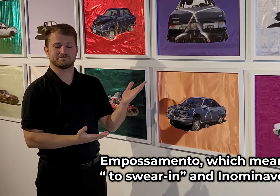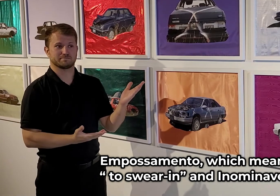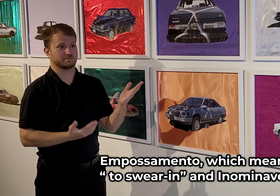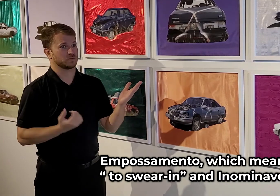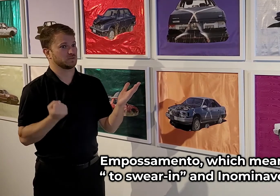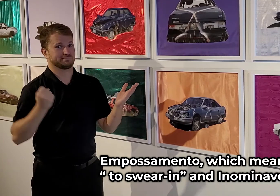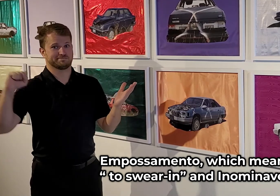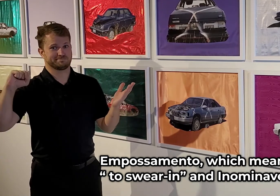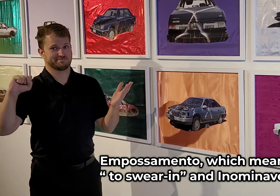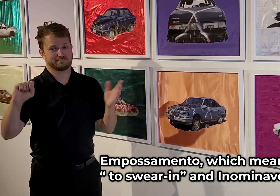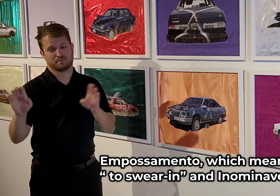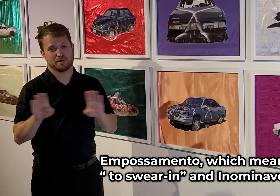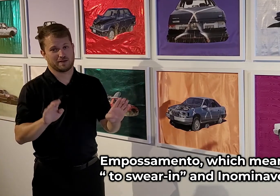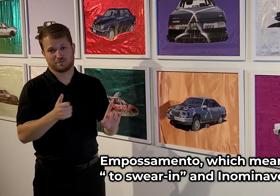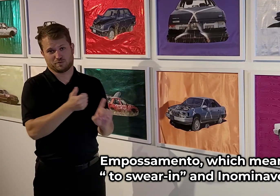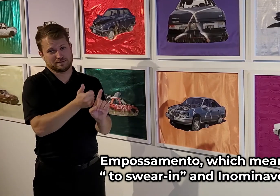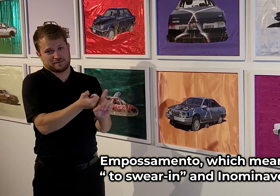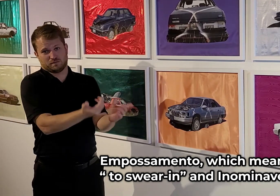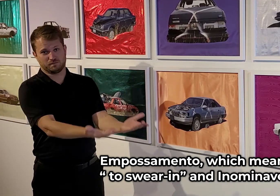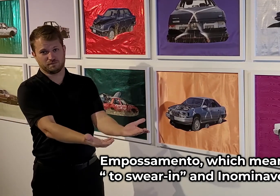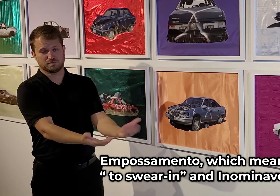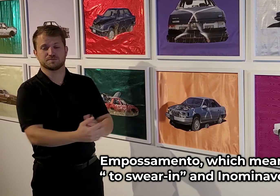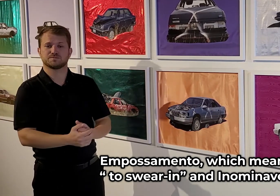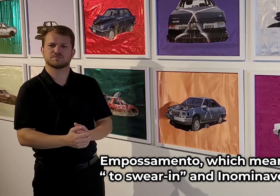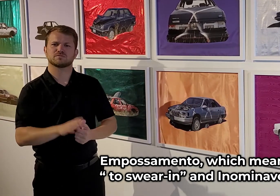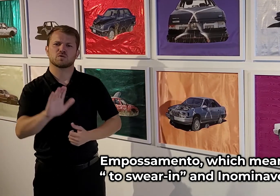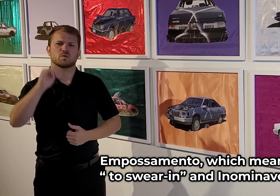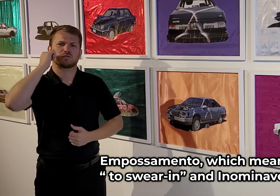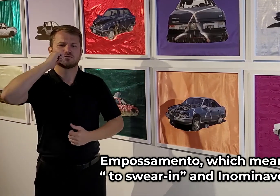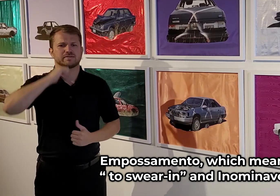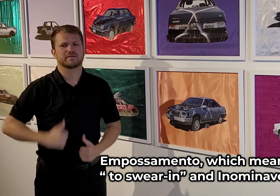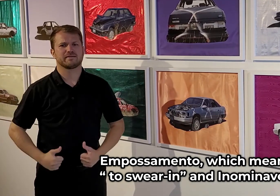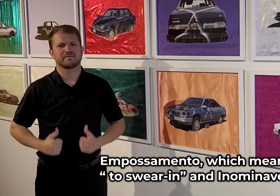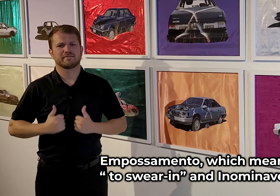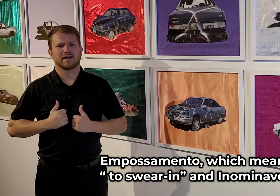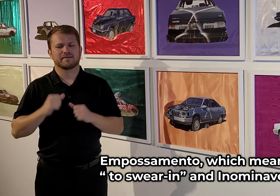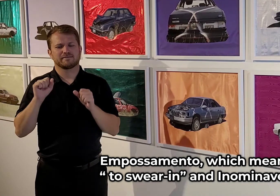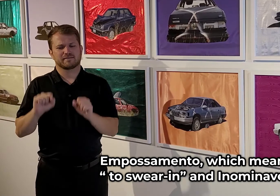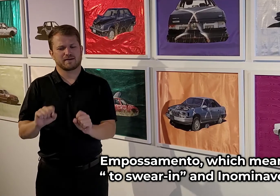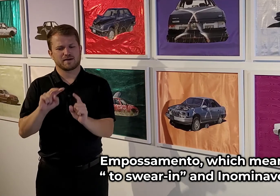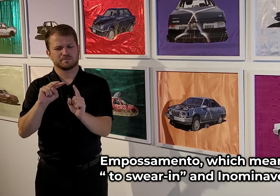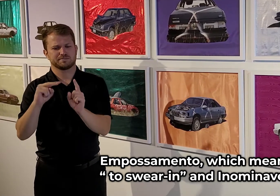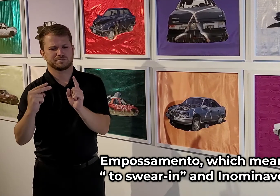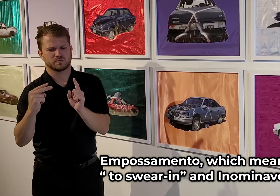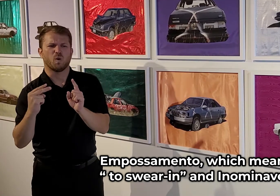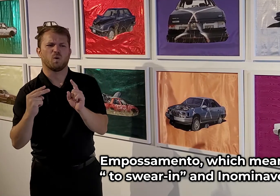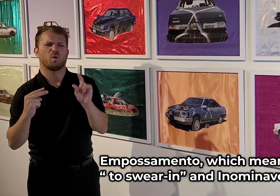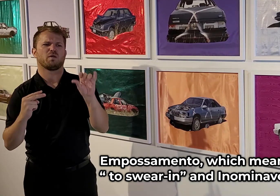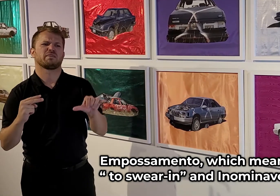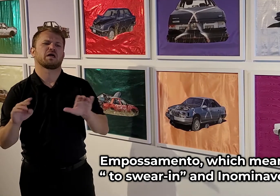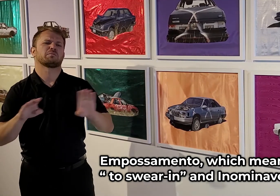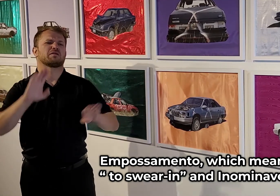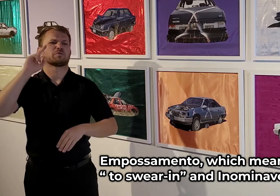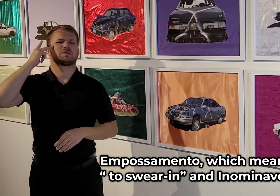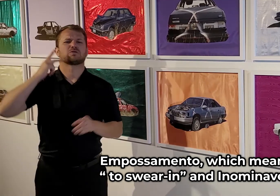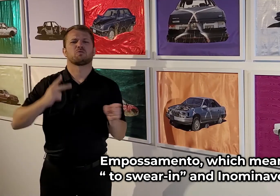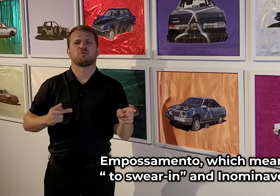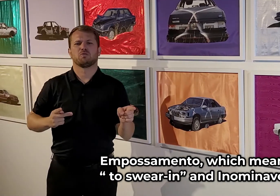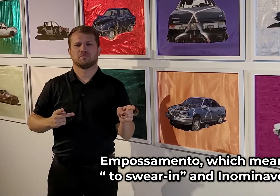on its own. What actions in your daily life could be thought of as political?